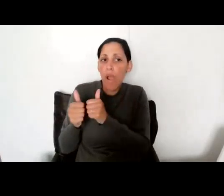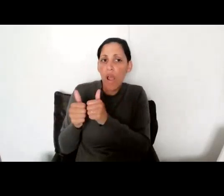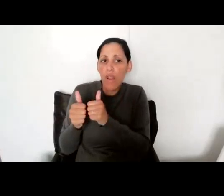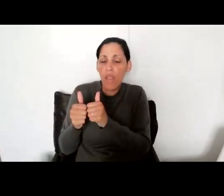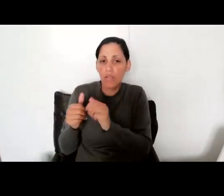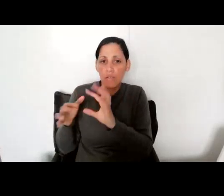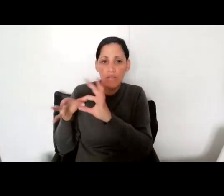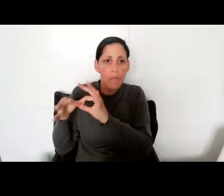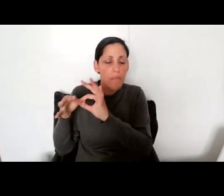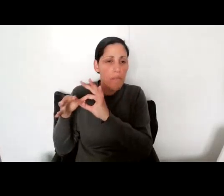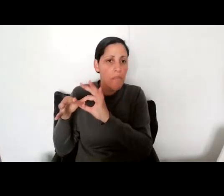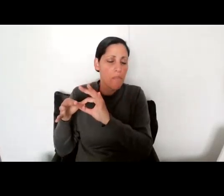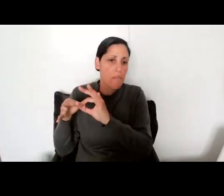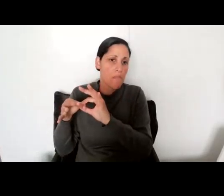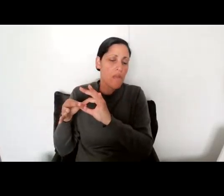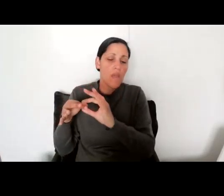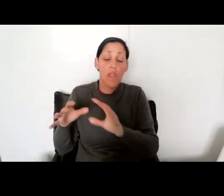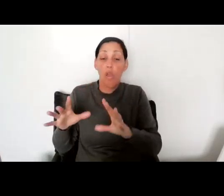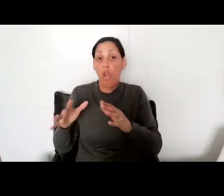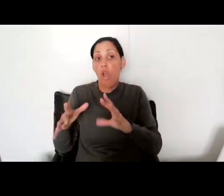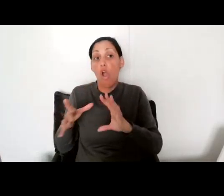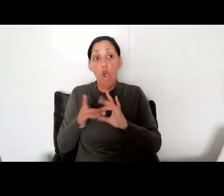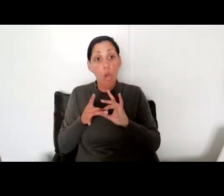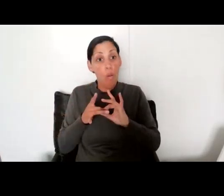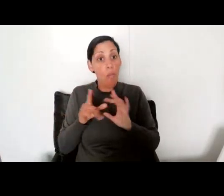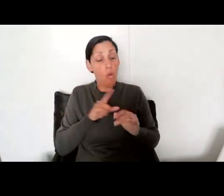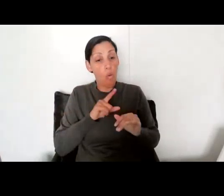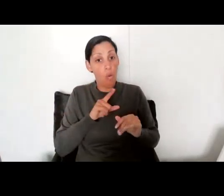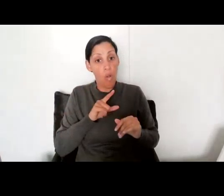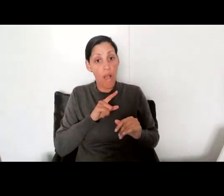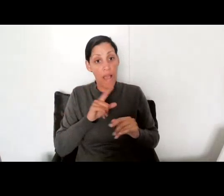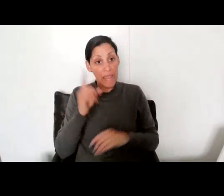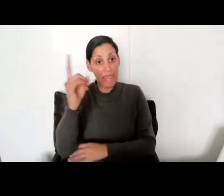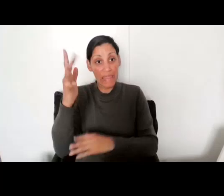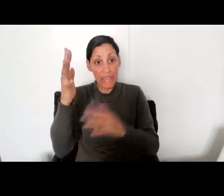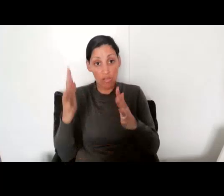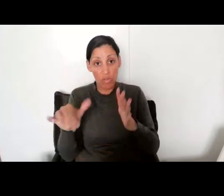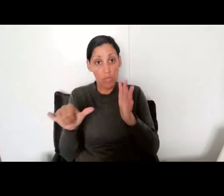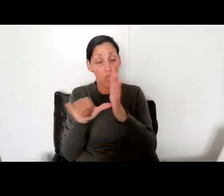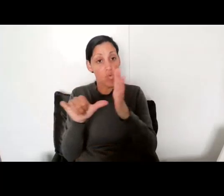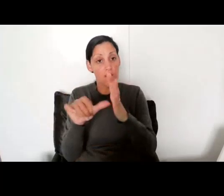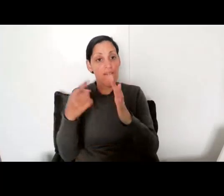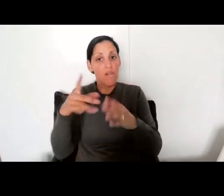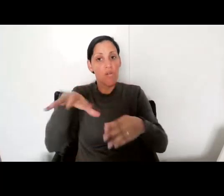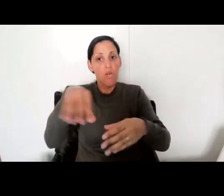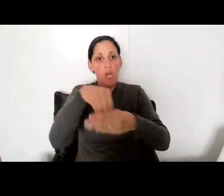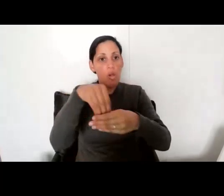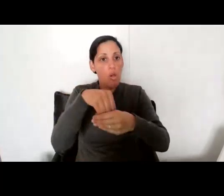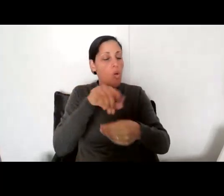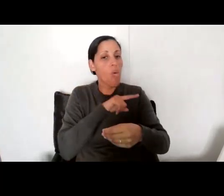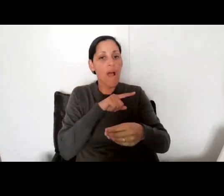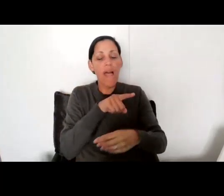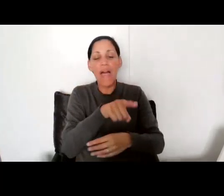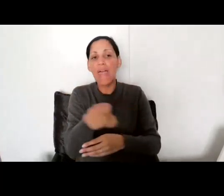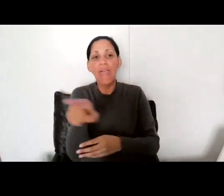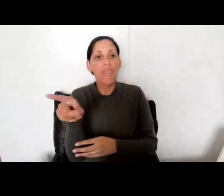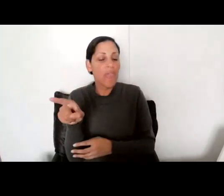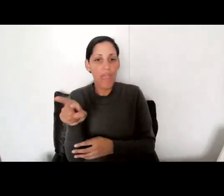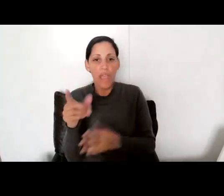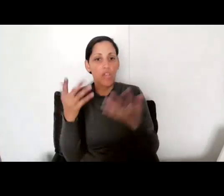to inclusion because they don't serve just as educators, but as observers and